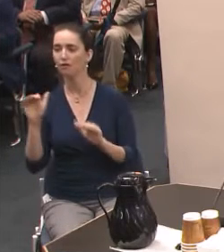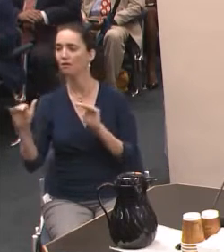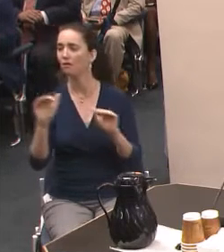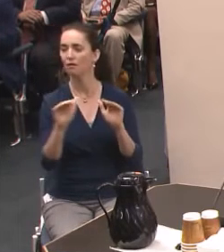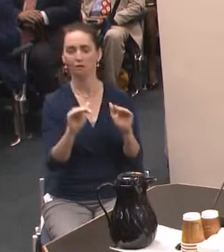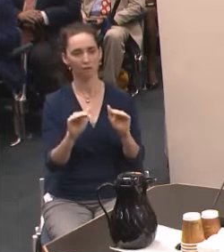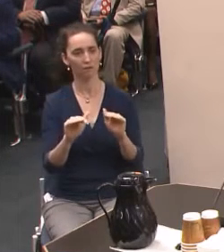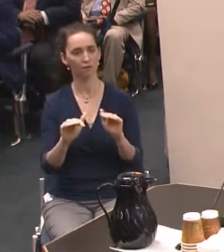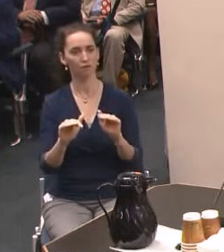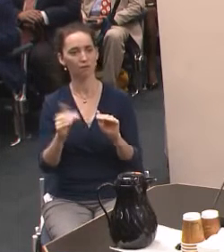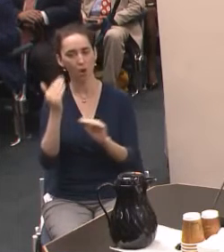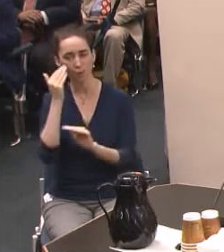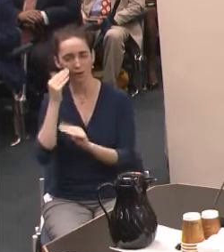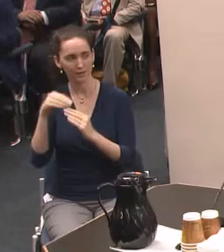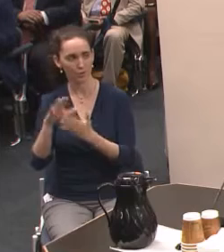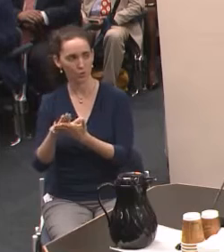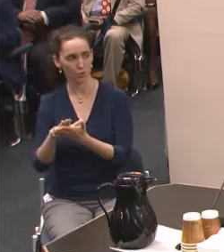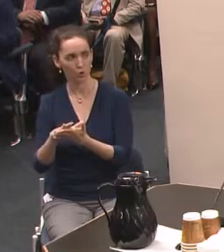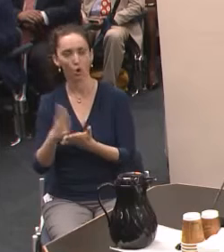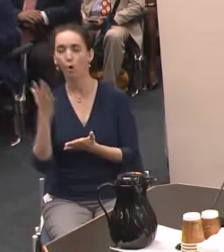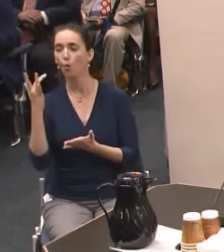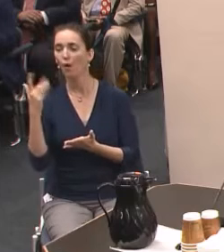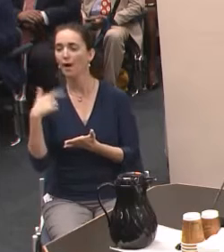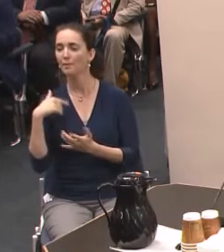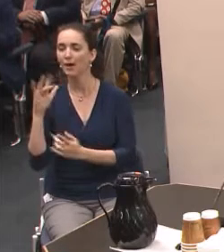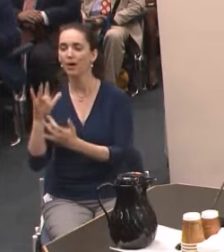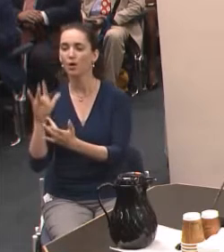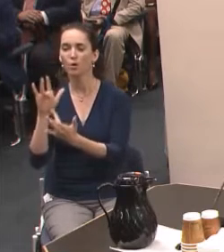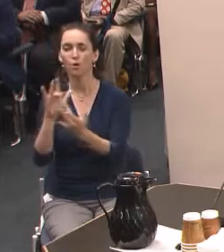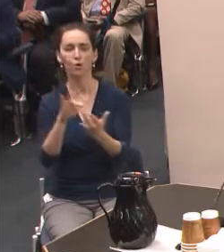schools. My reasons